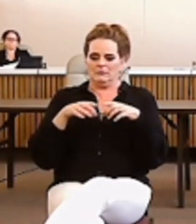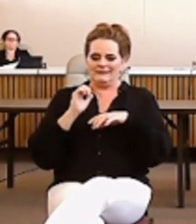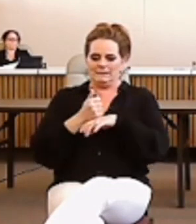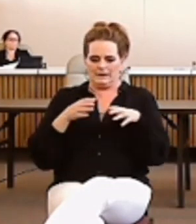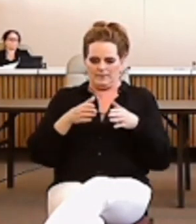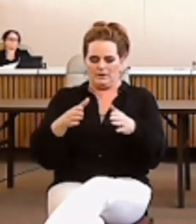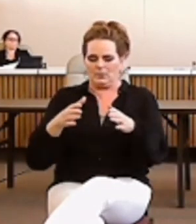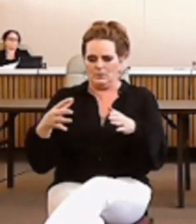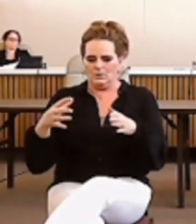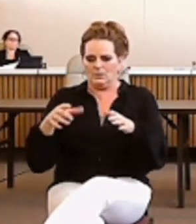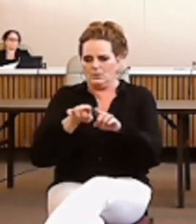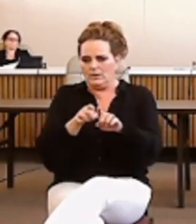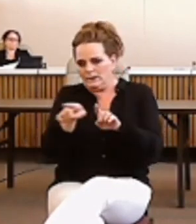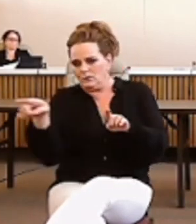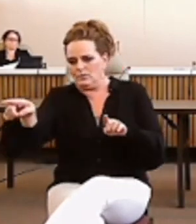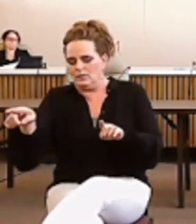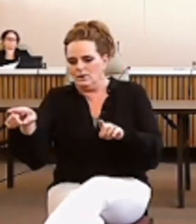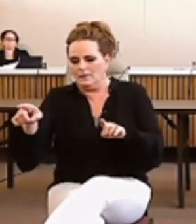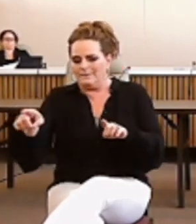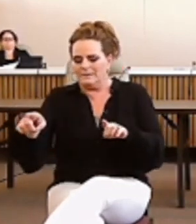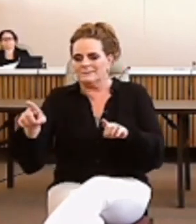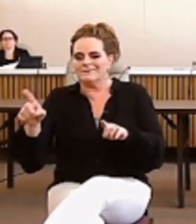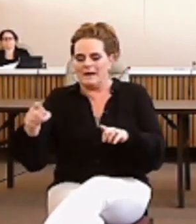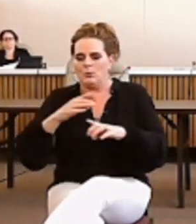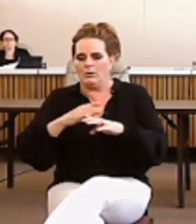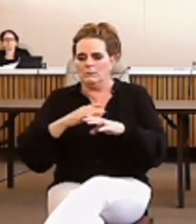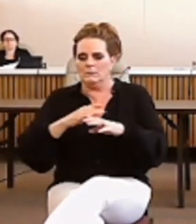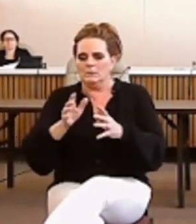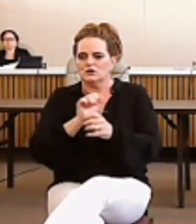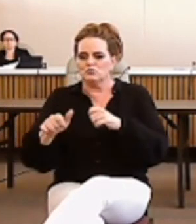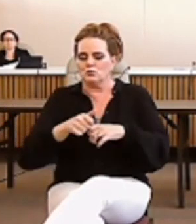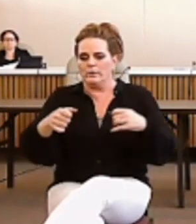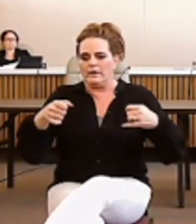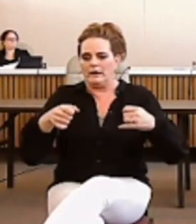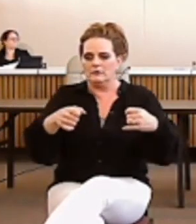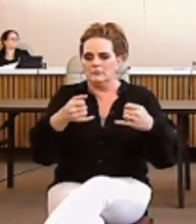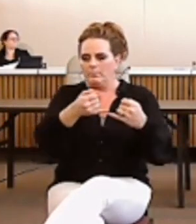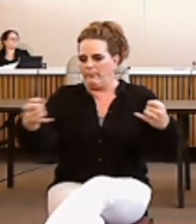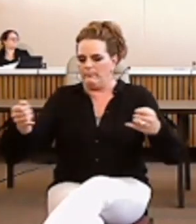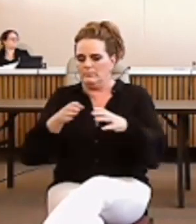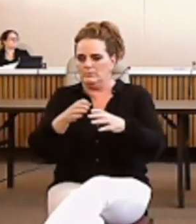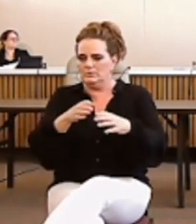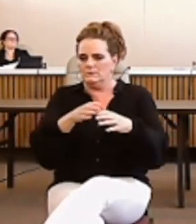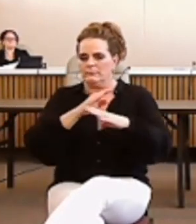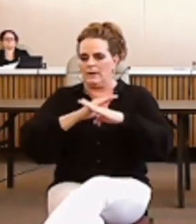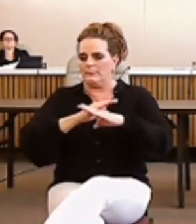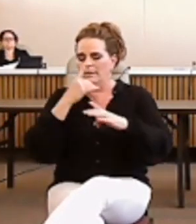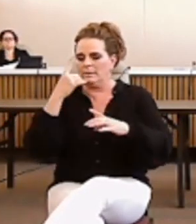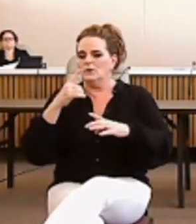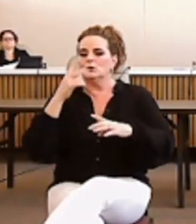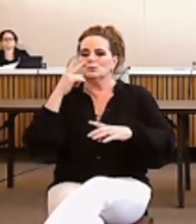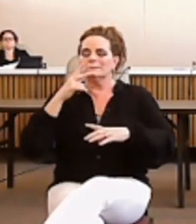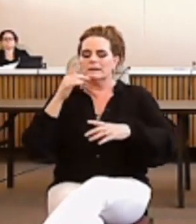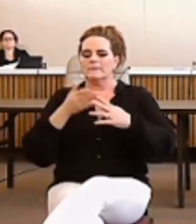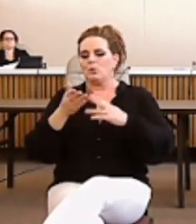will destroy the buffer to the residents to the east, as I stated before. Even gated, I'm not a fan of that. Thank you.